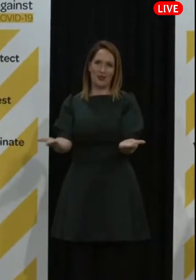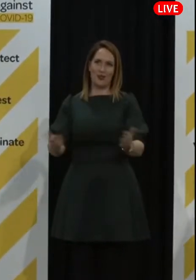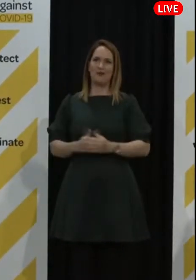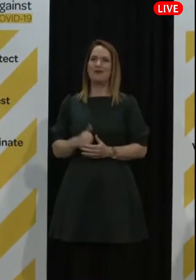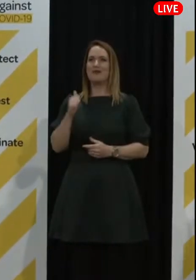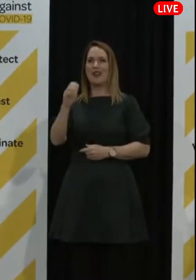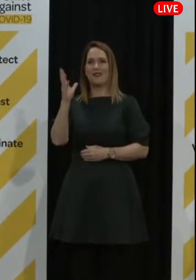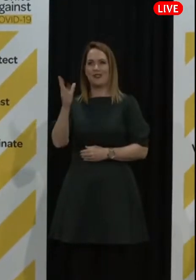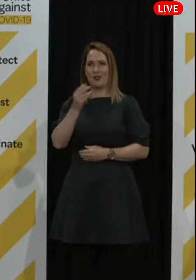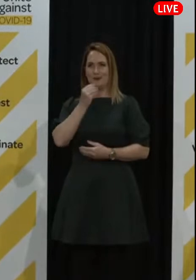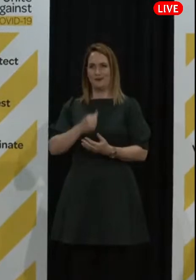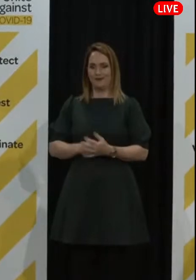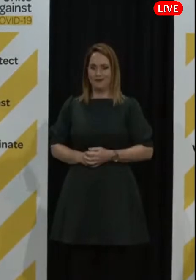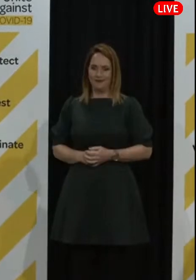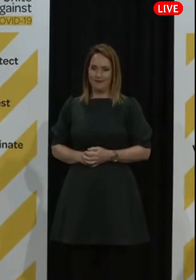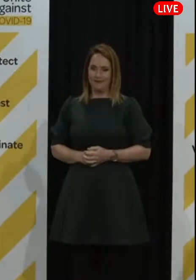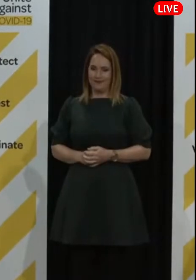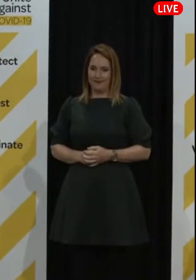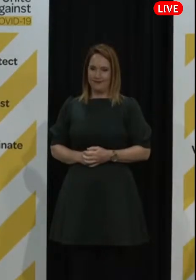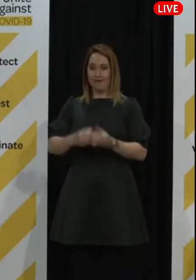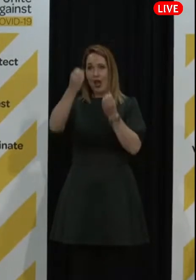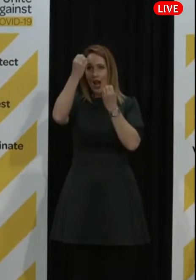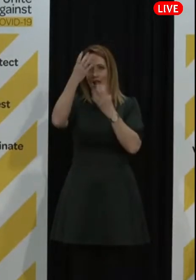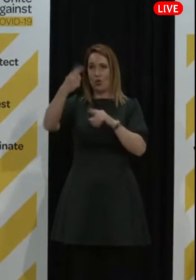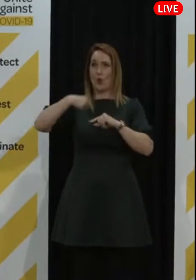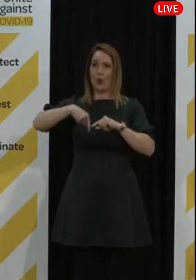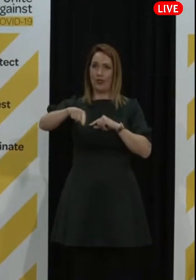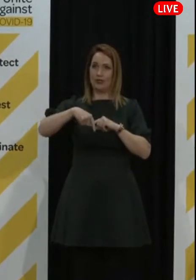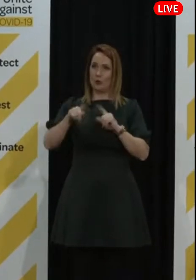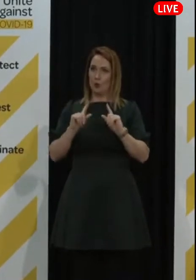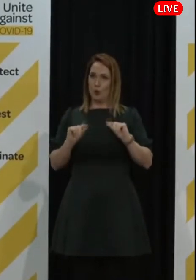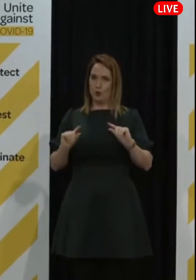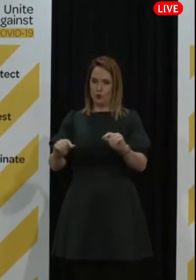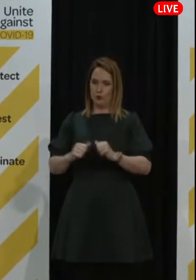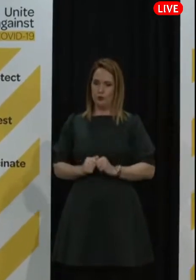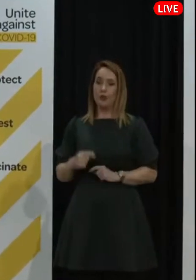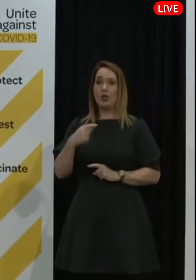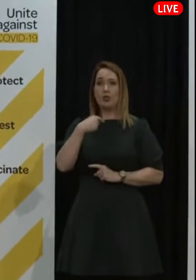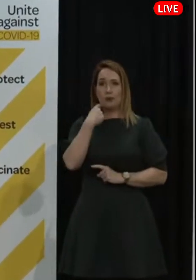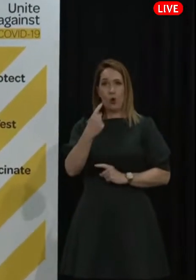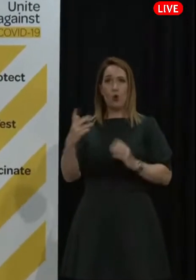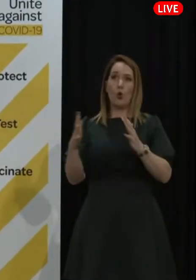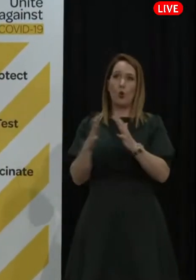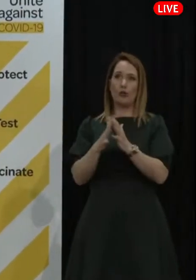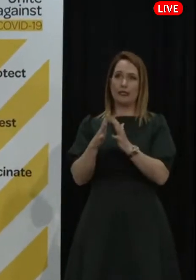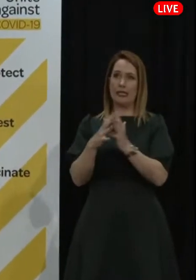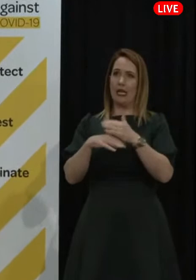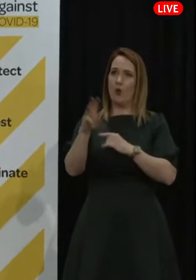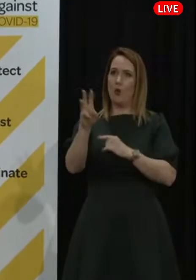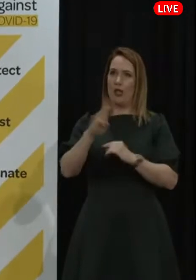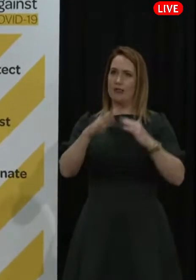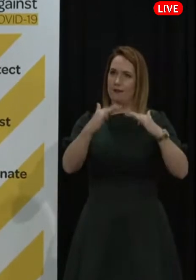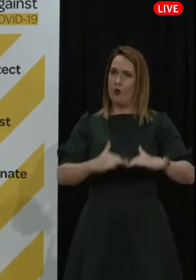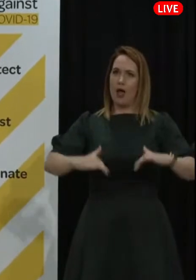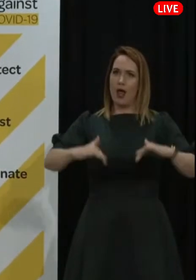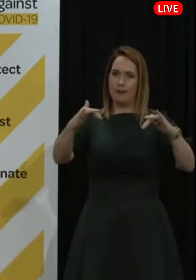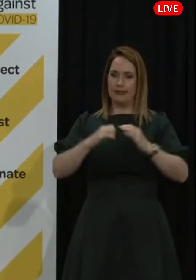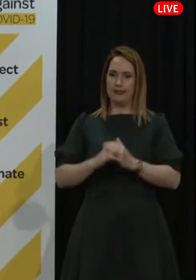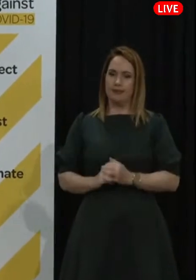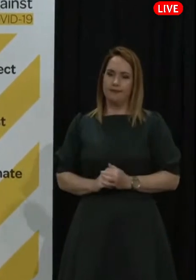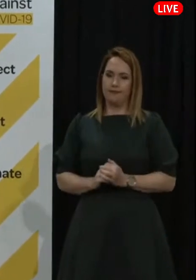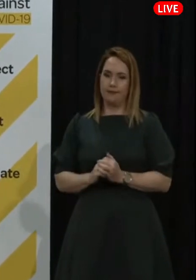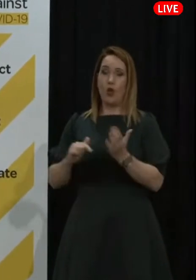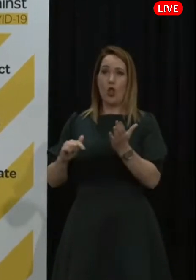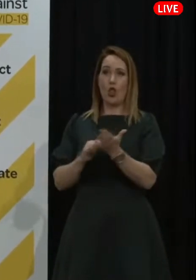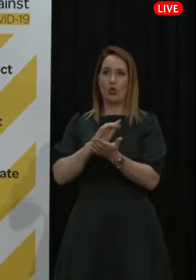Good afternoon. First, the week ahead. I'll be in Wellington tomorrow and Wednesday for Parliament before returning to Auckland